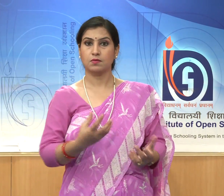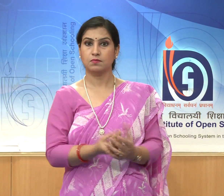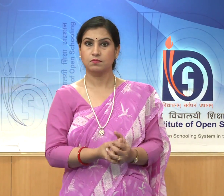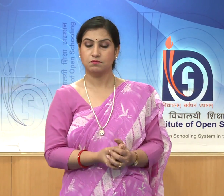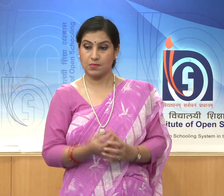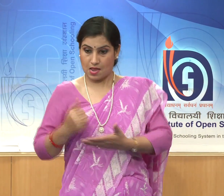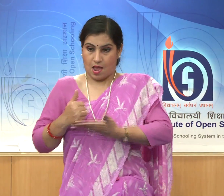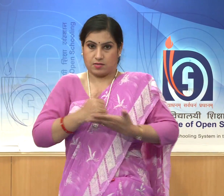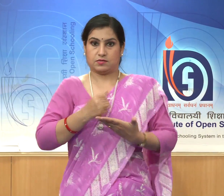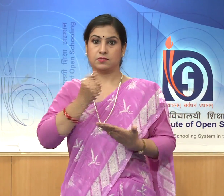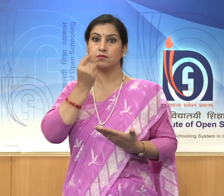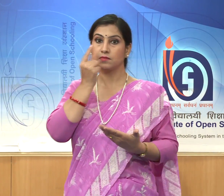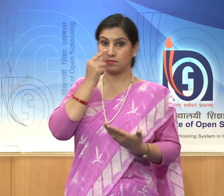with an assistant.